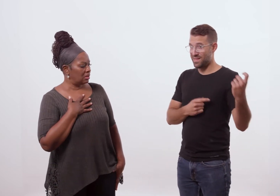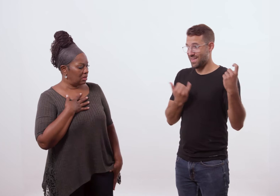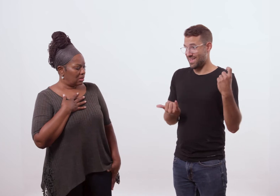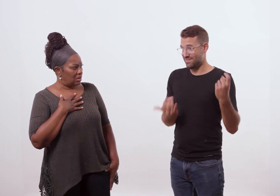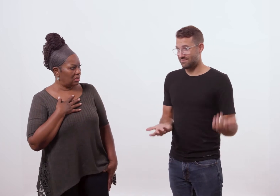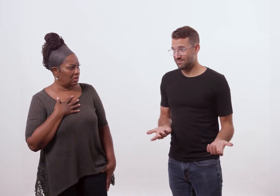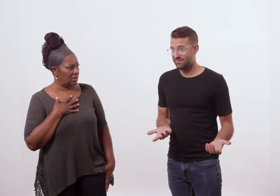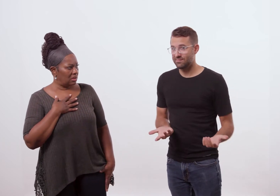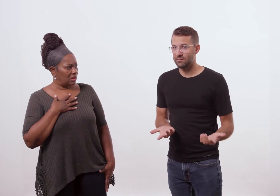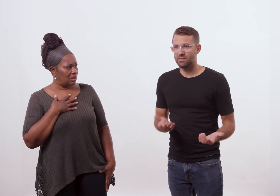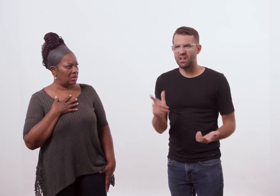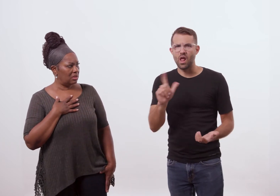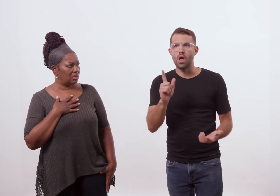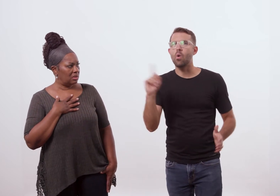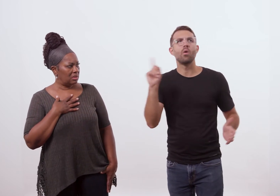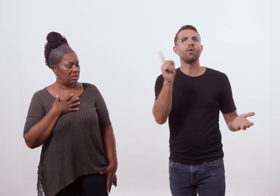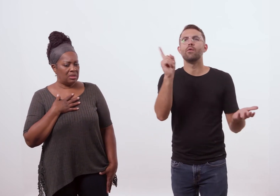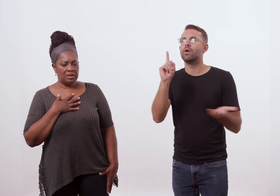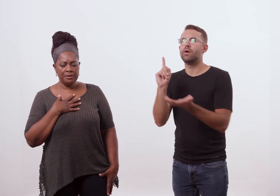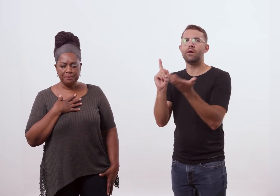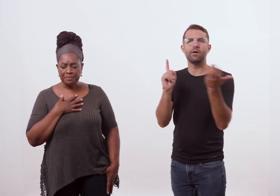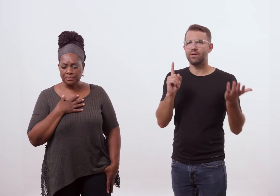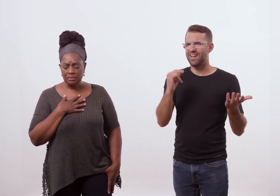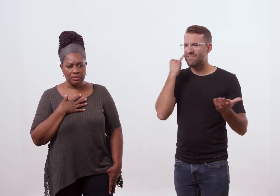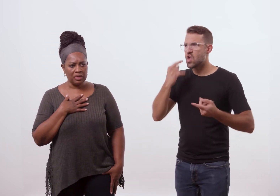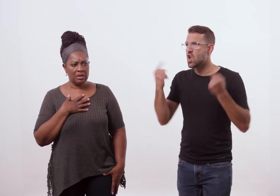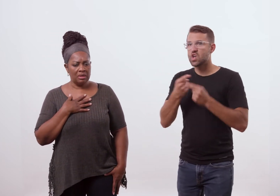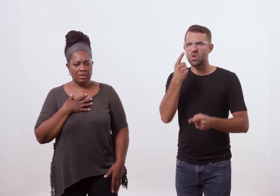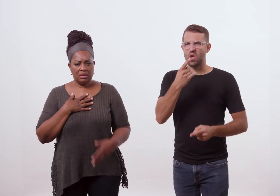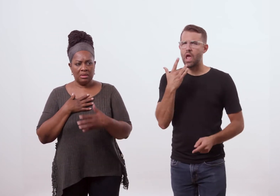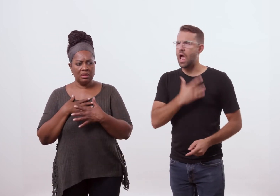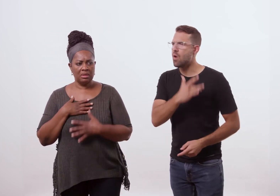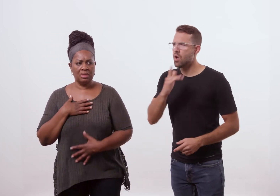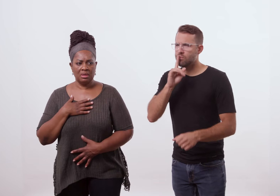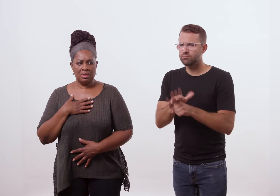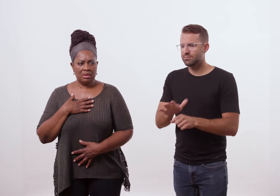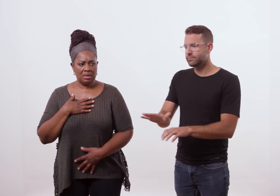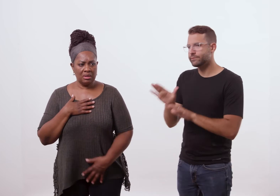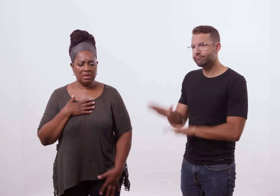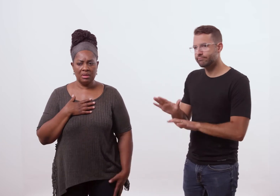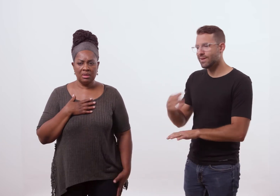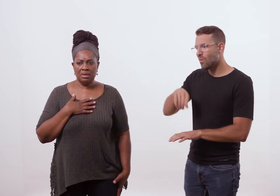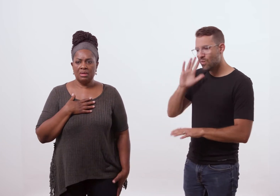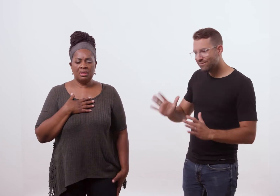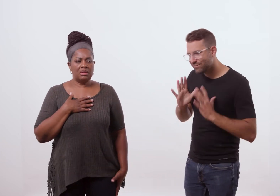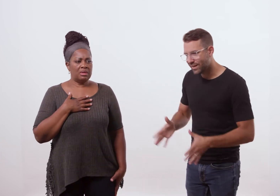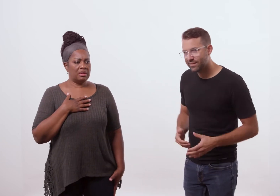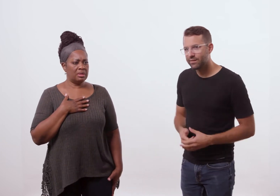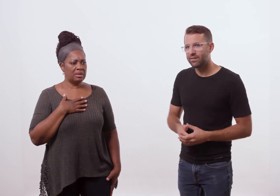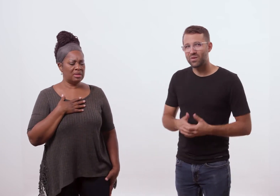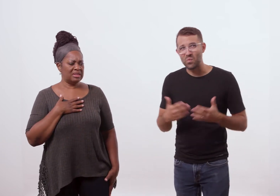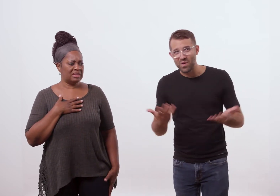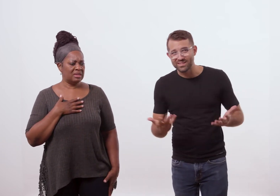Lita, where are you? If you've harmed her, barbarians, Calm down, black hair. She's fine. What? Very strong, in